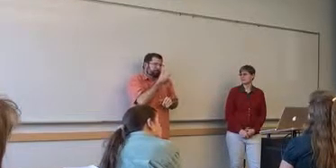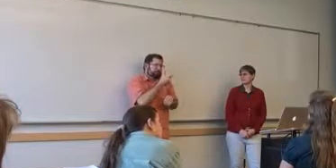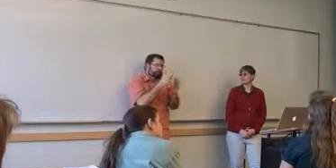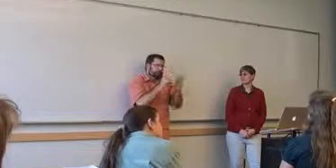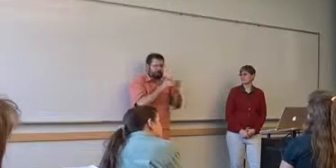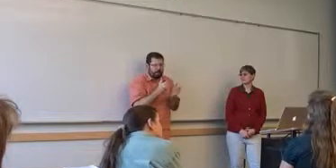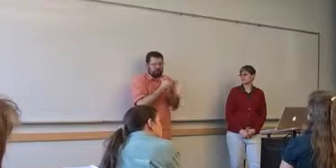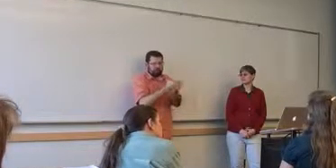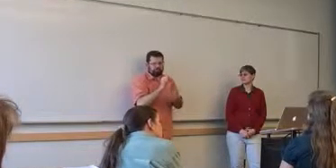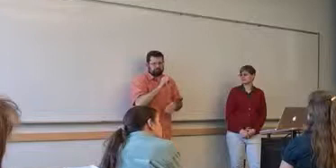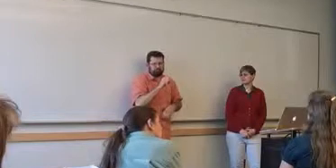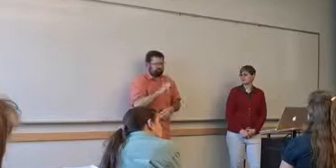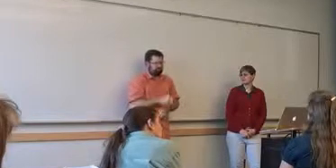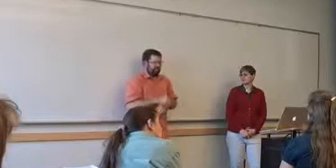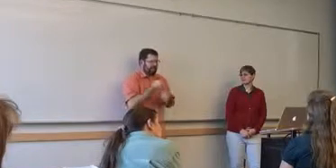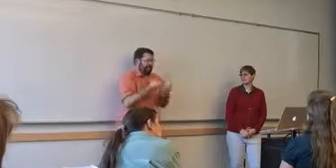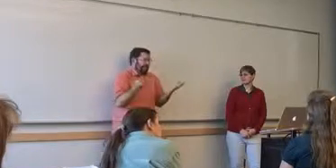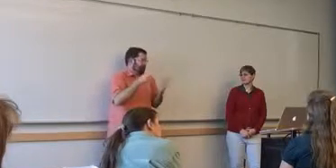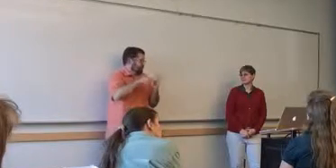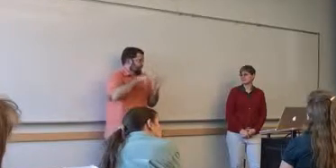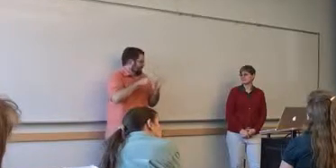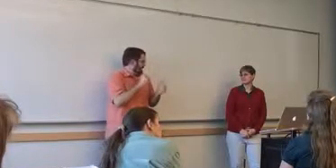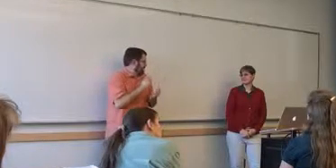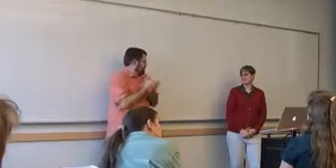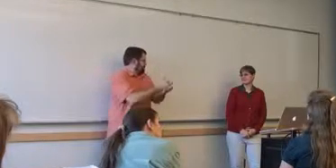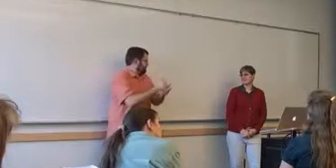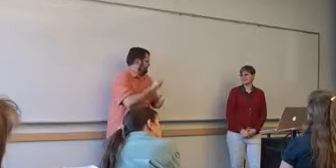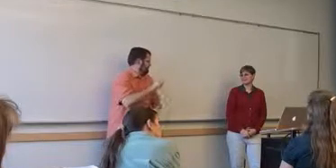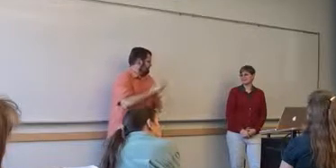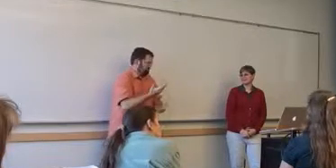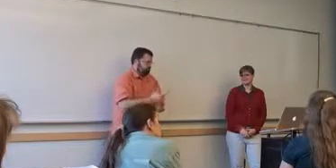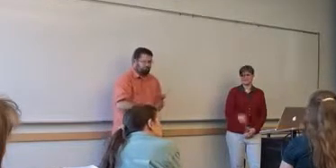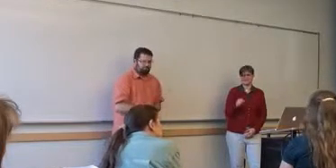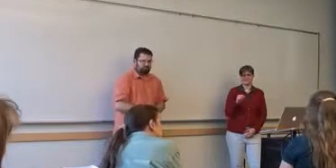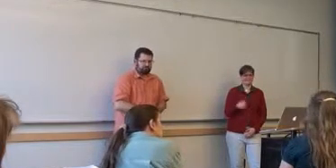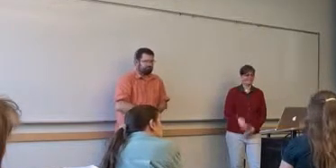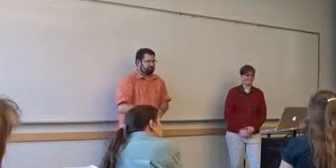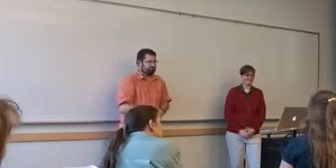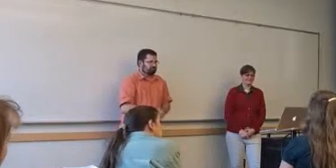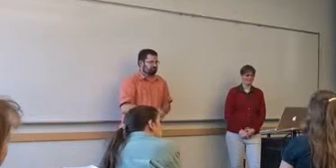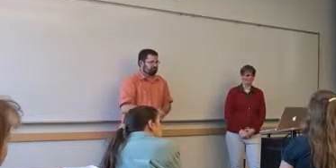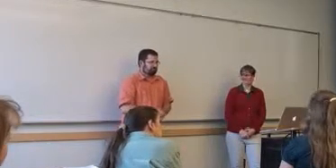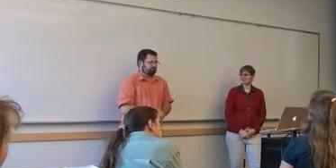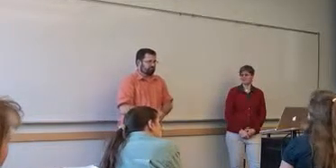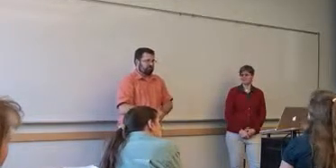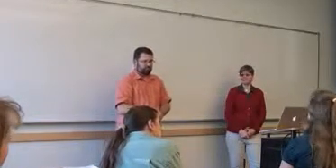I think you can learn a lot, and I think it is helpful, but reading is also more helpful.